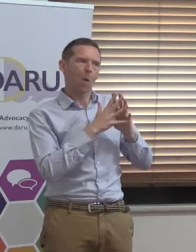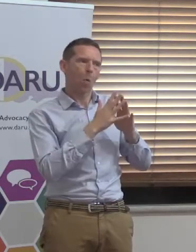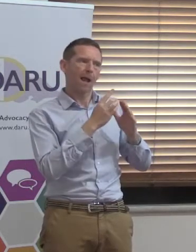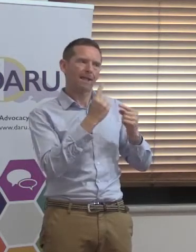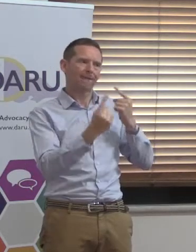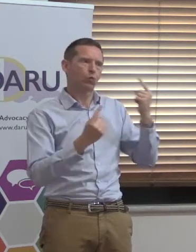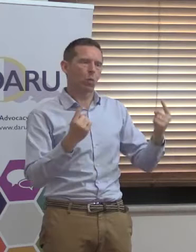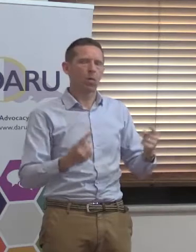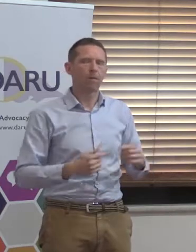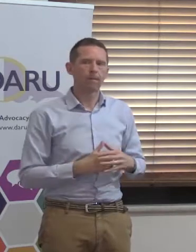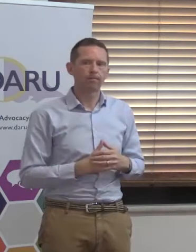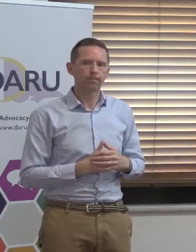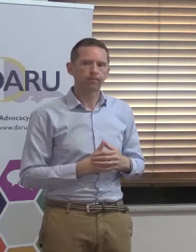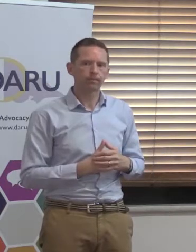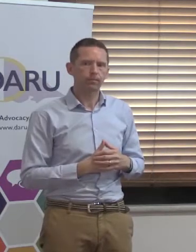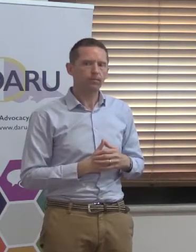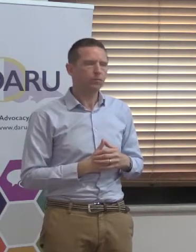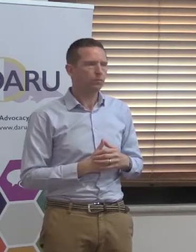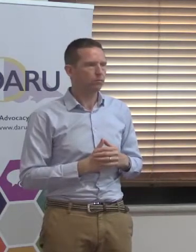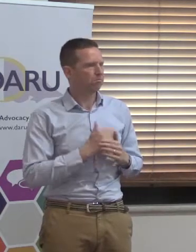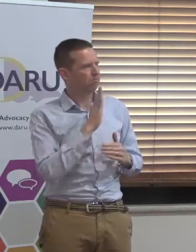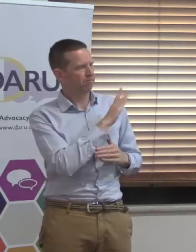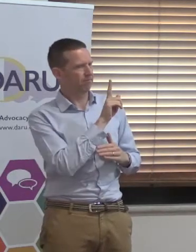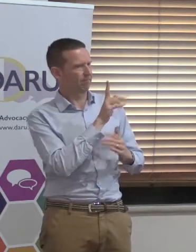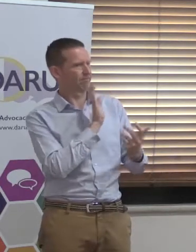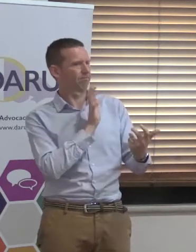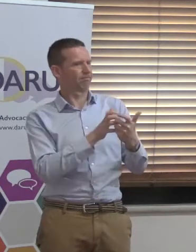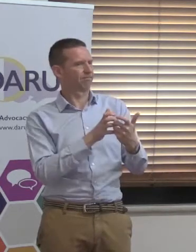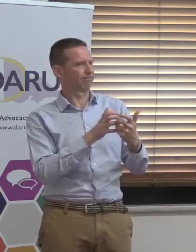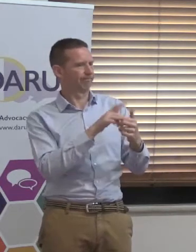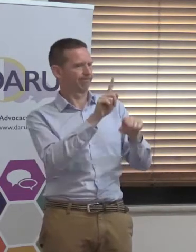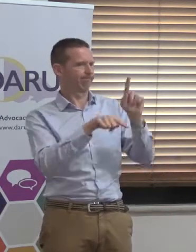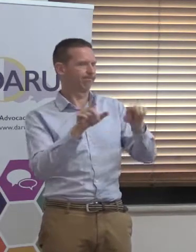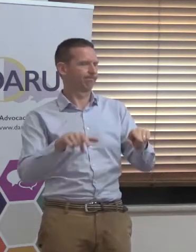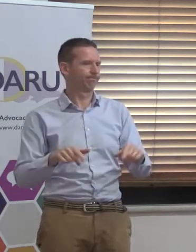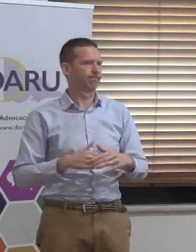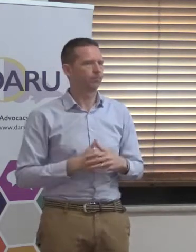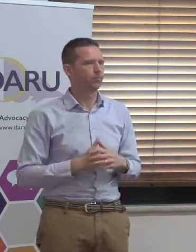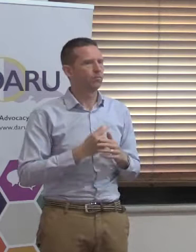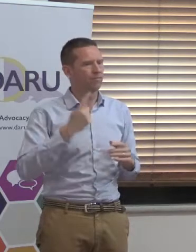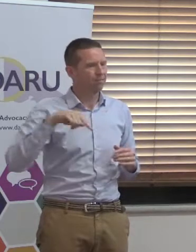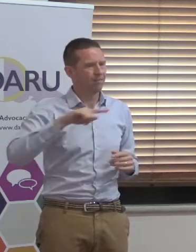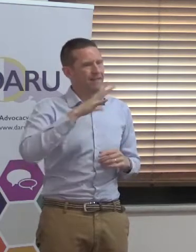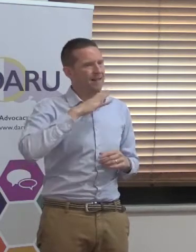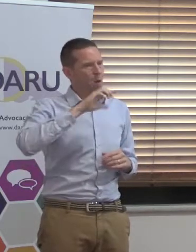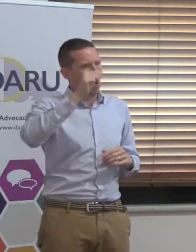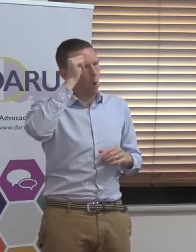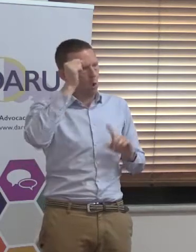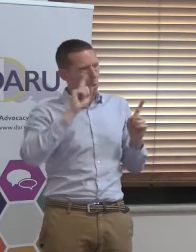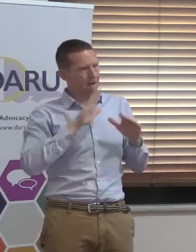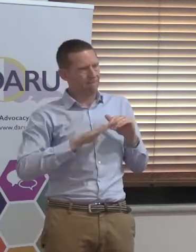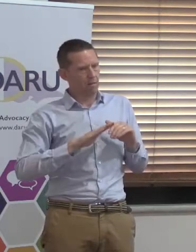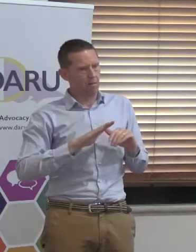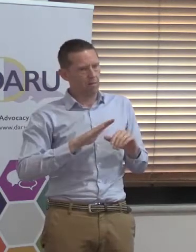all of that needs to be. So it's really about knowing your